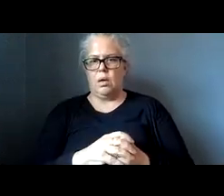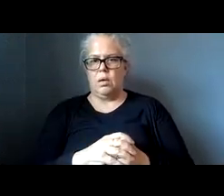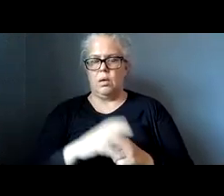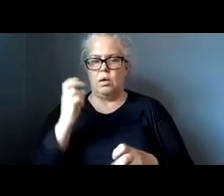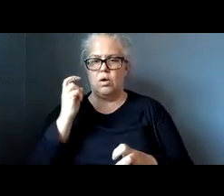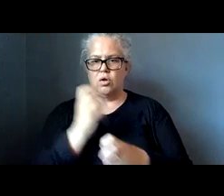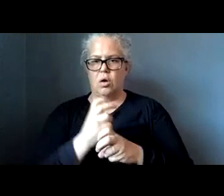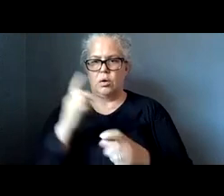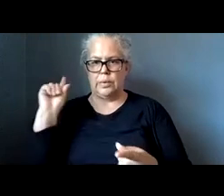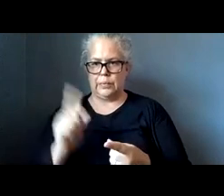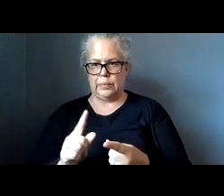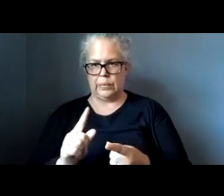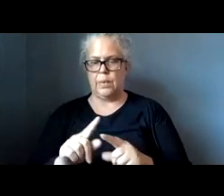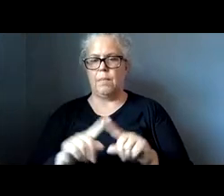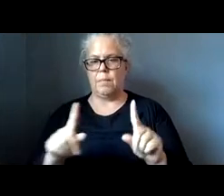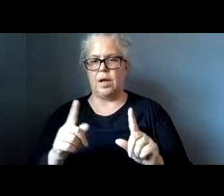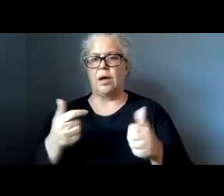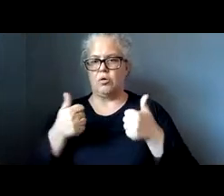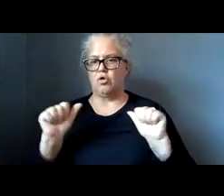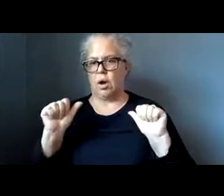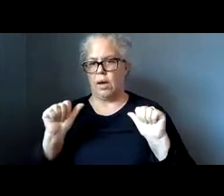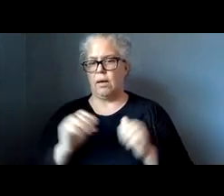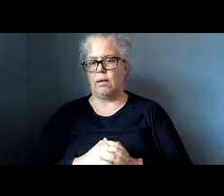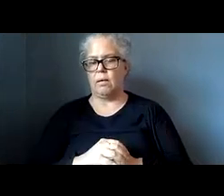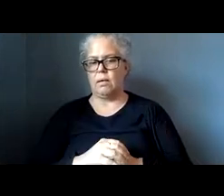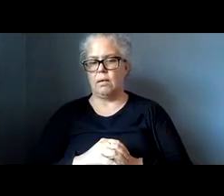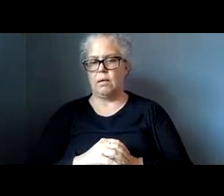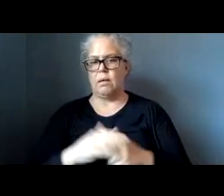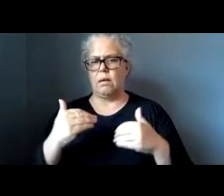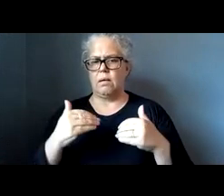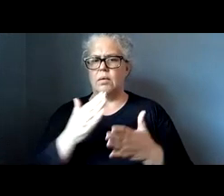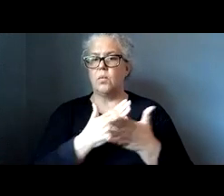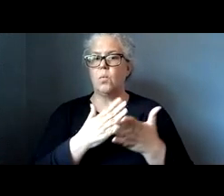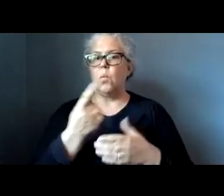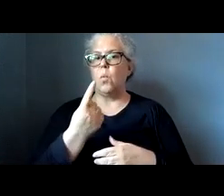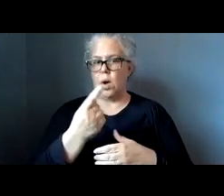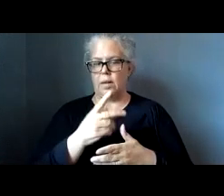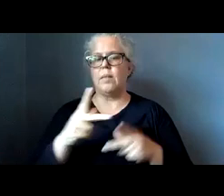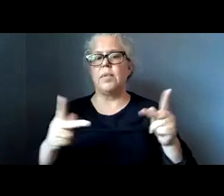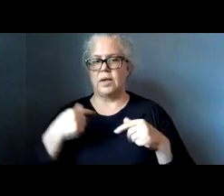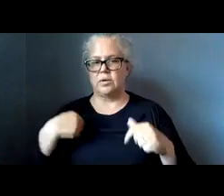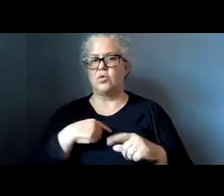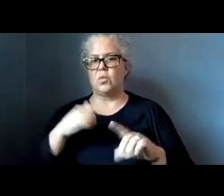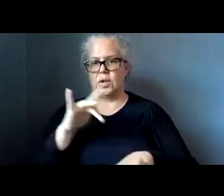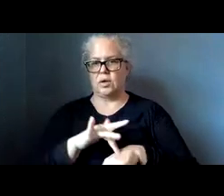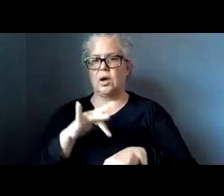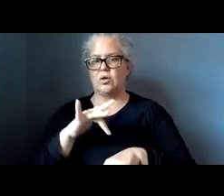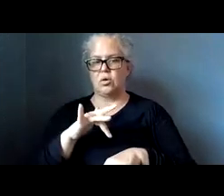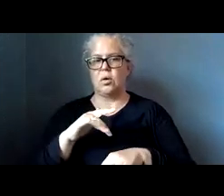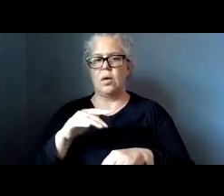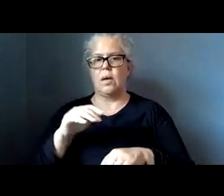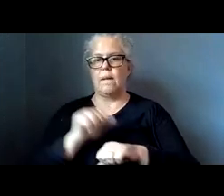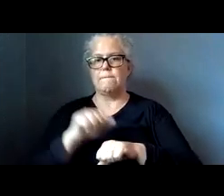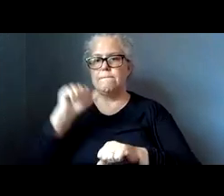try to do that. One of the places we visited was an area, a mountain